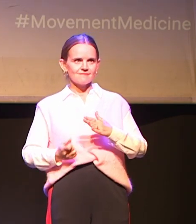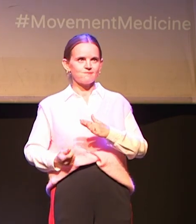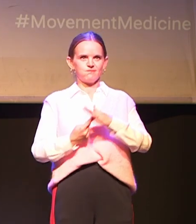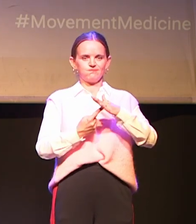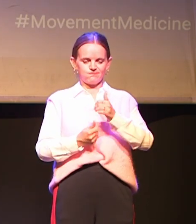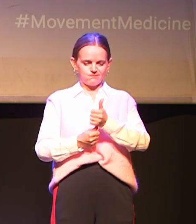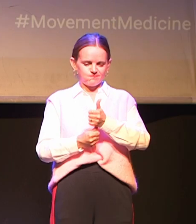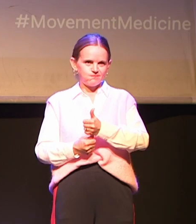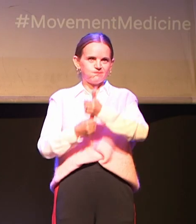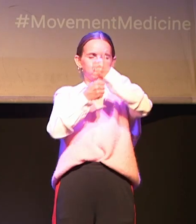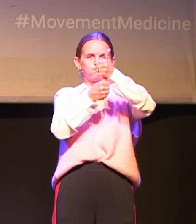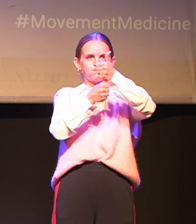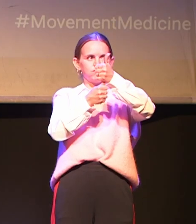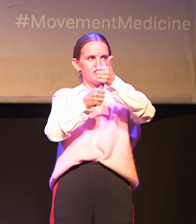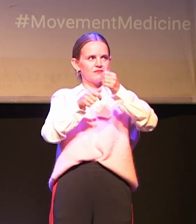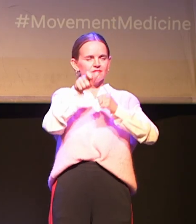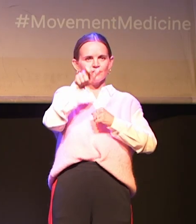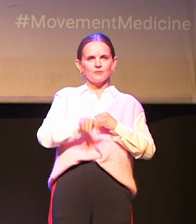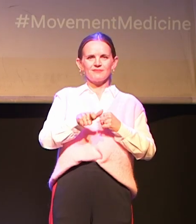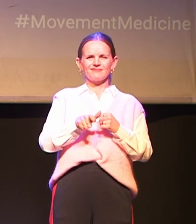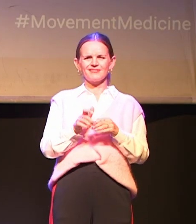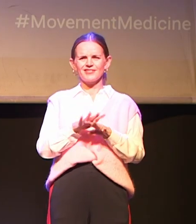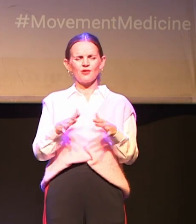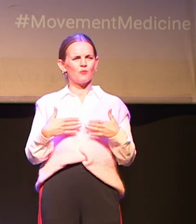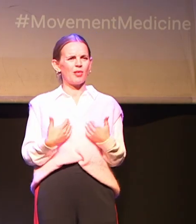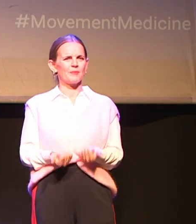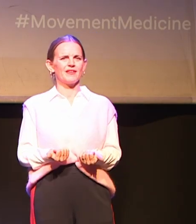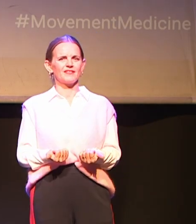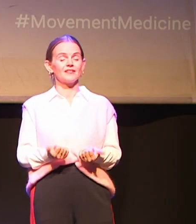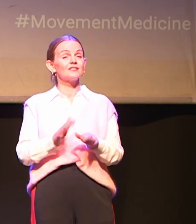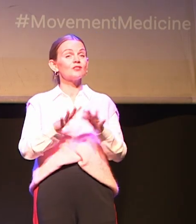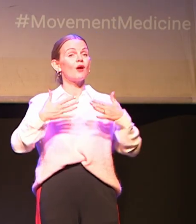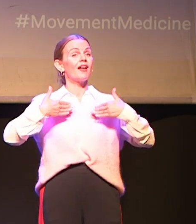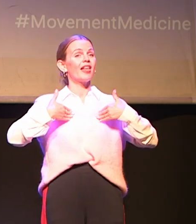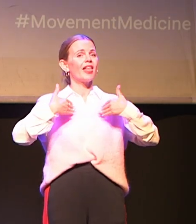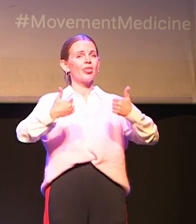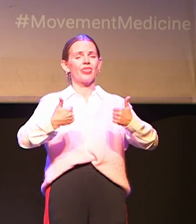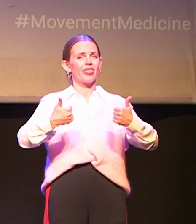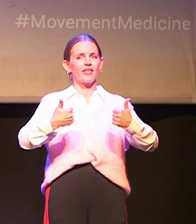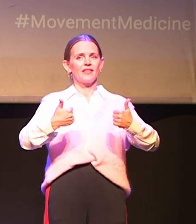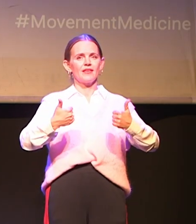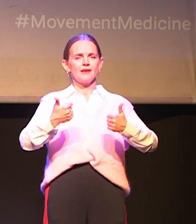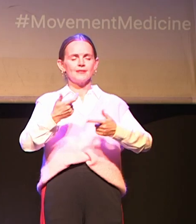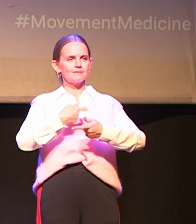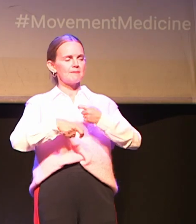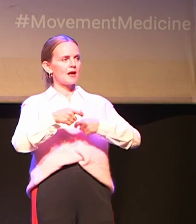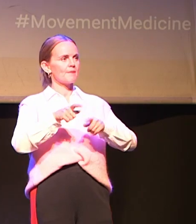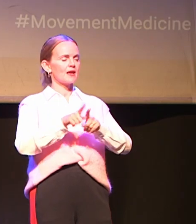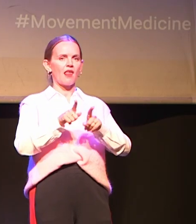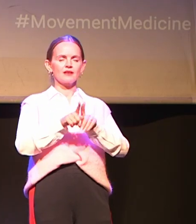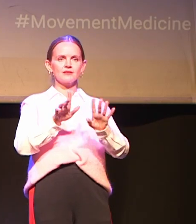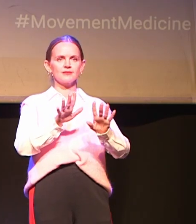Isn't actually about well being, isn't actually about quote unquote health. It's about becoming a model for